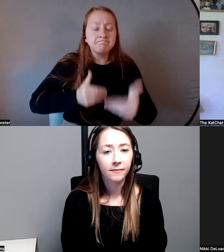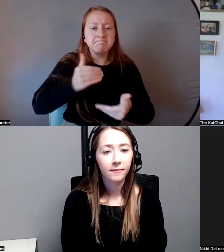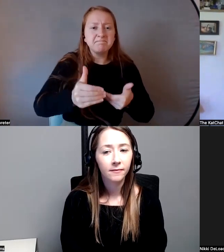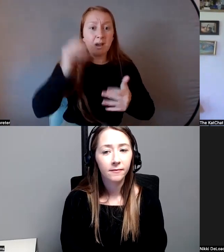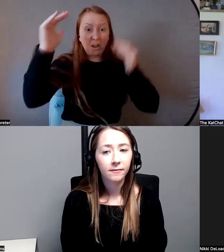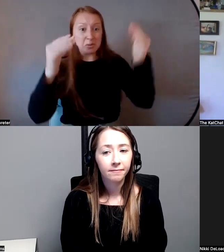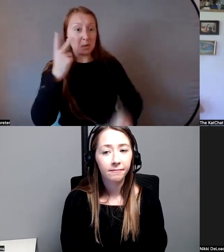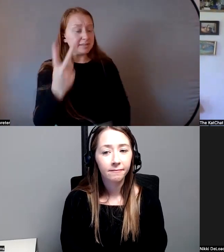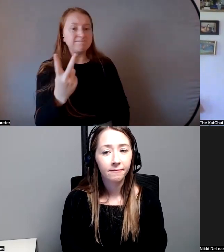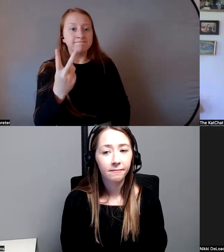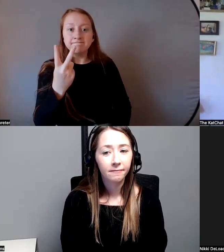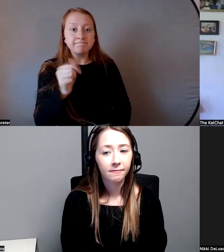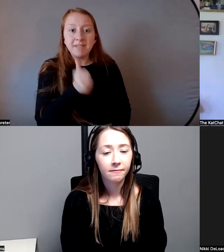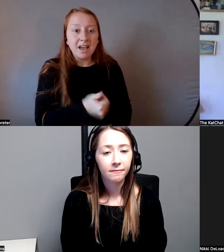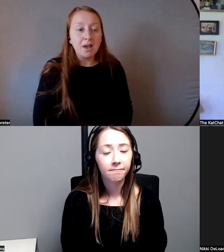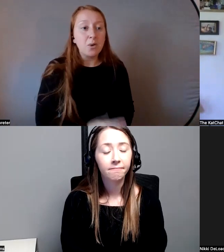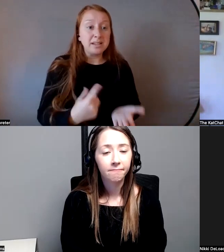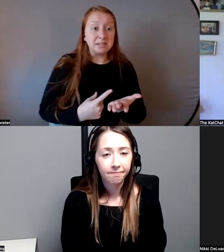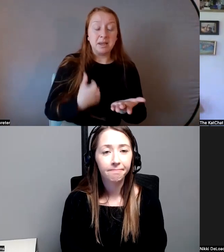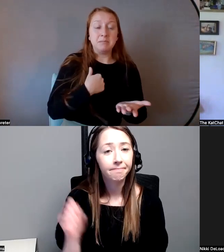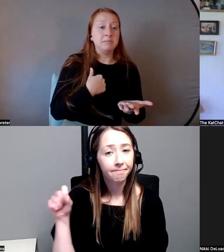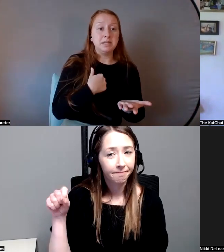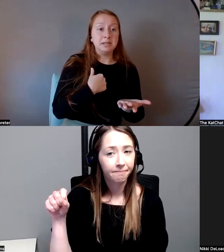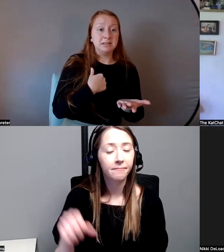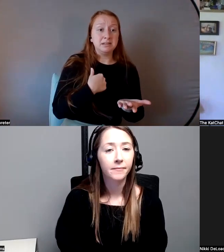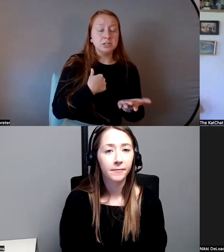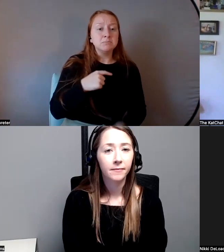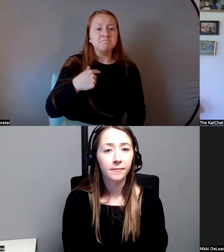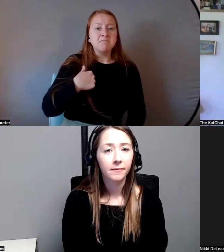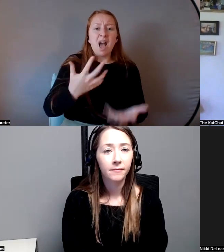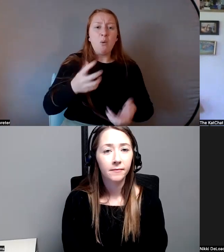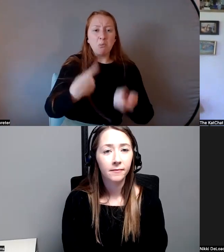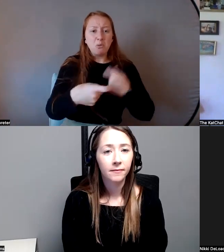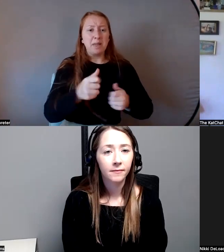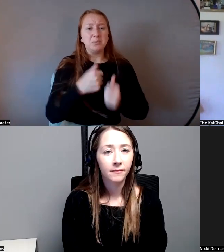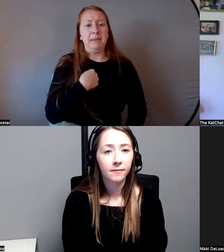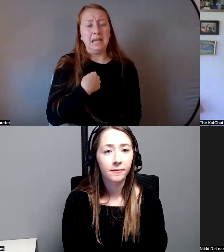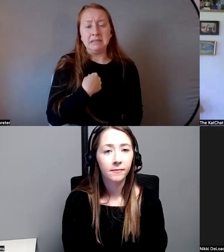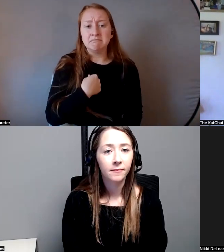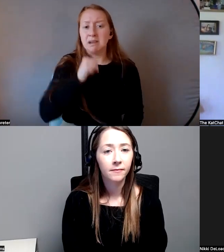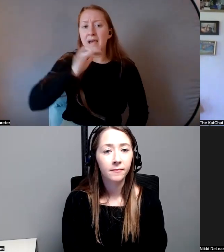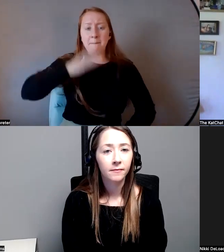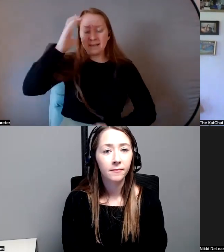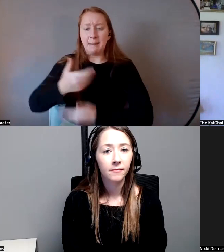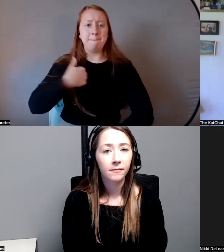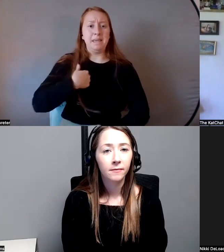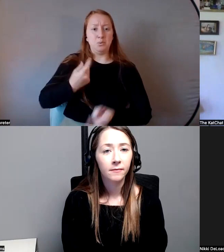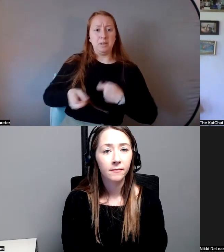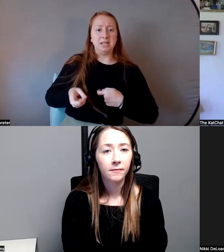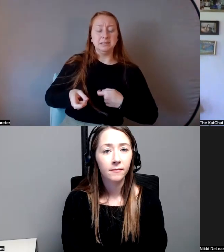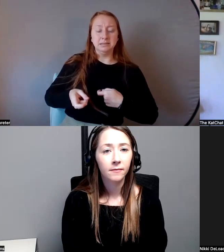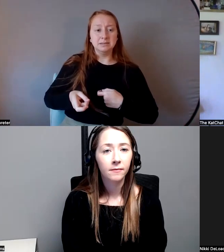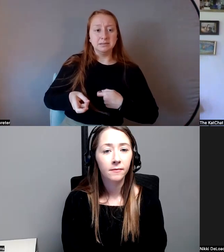I mean, there was some times I would say, should have been me, should not have been him, should have been me. But if it